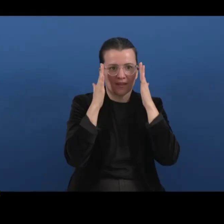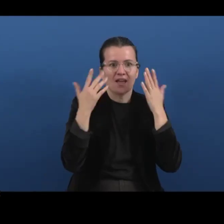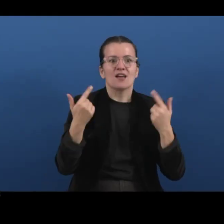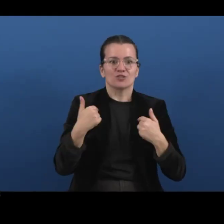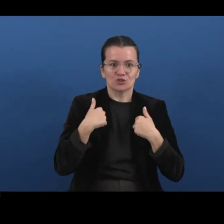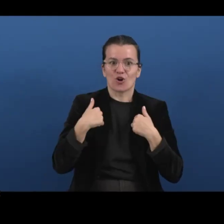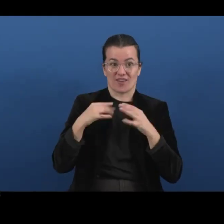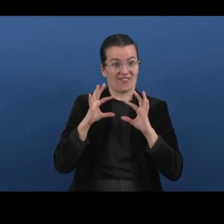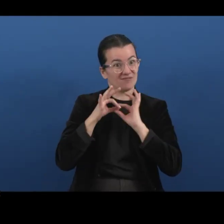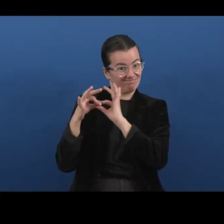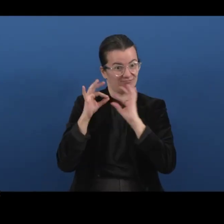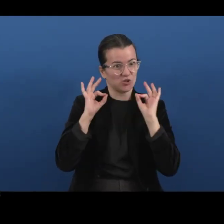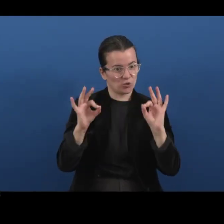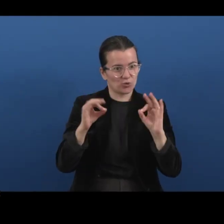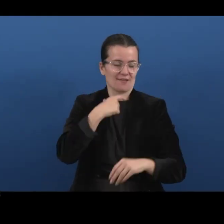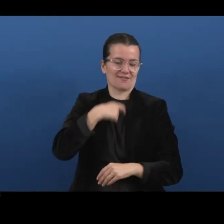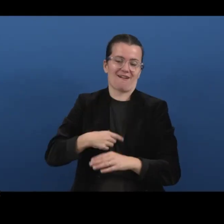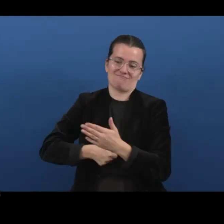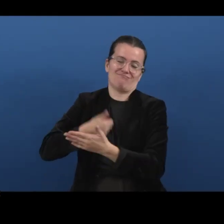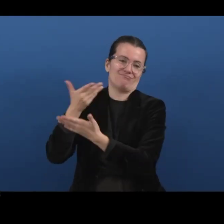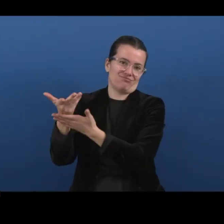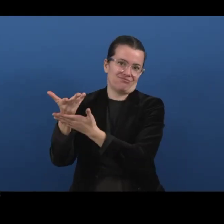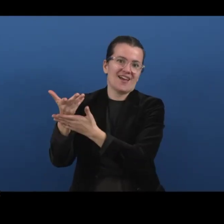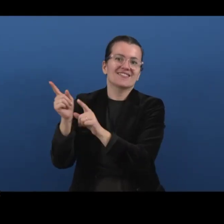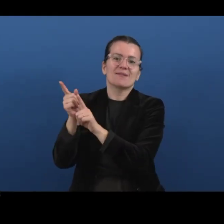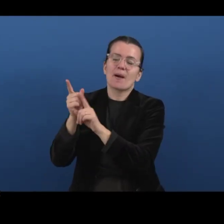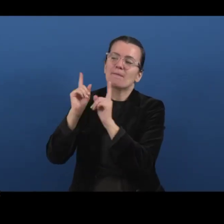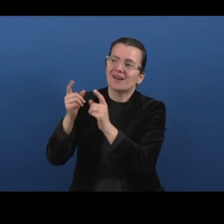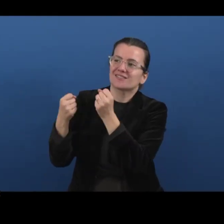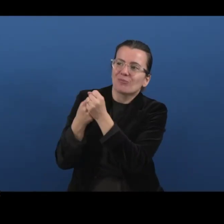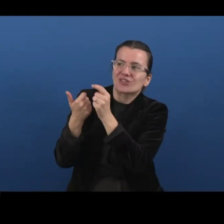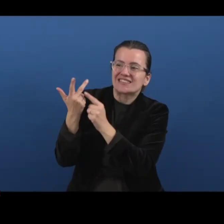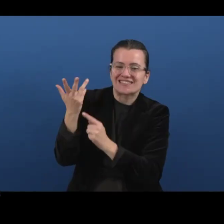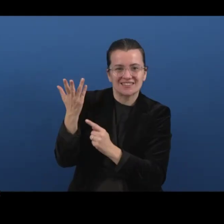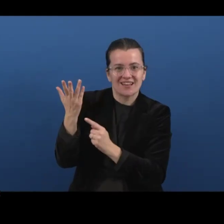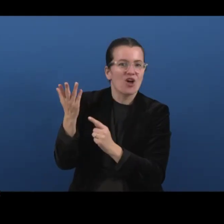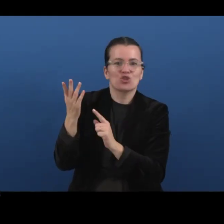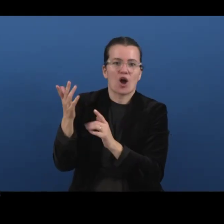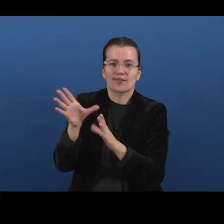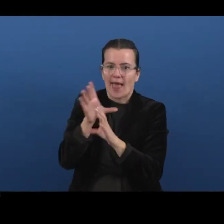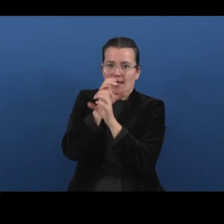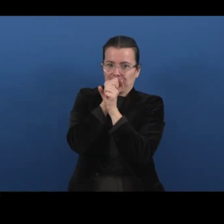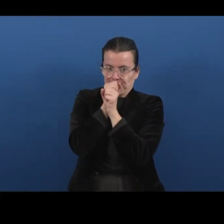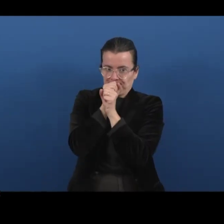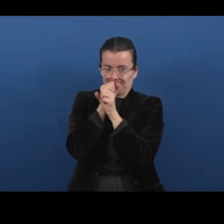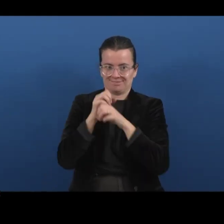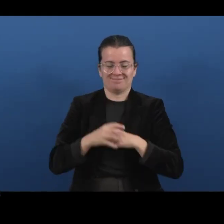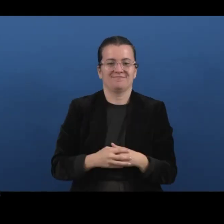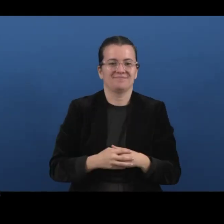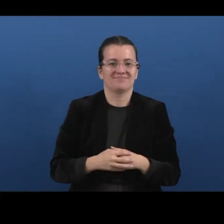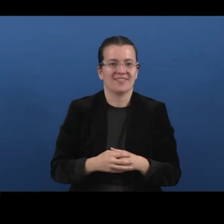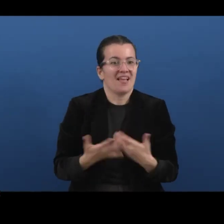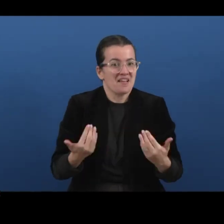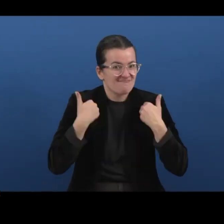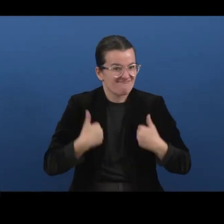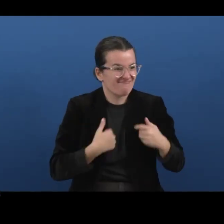their situation so that they can be supported, but also that we continue to benefit from the unique skills that they bring